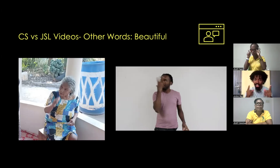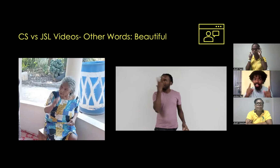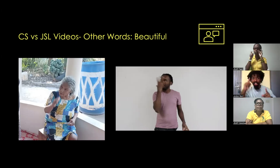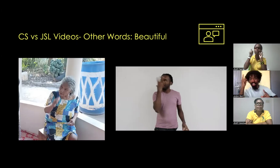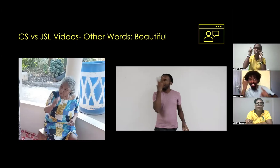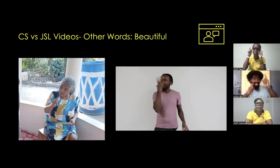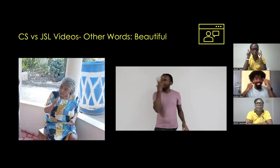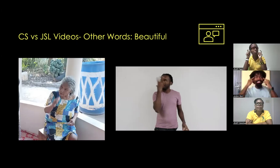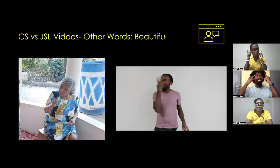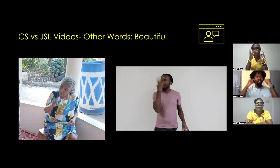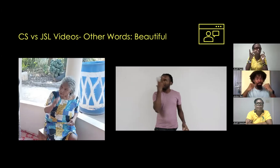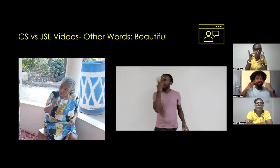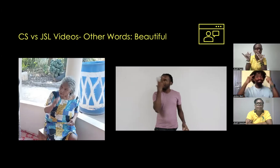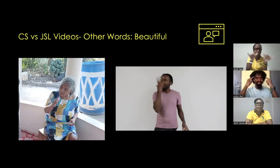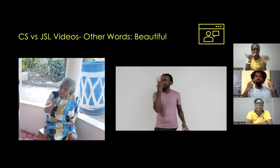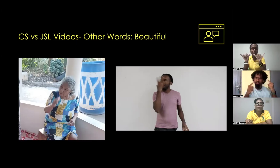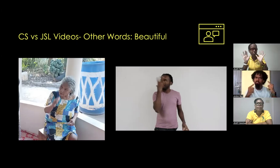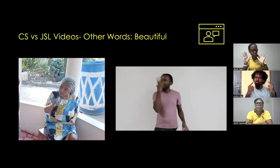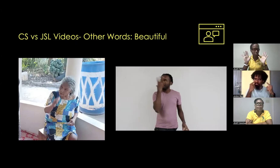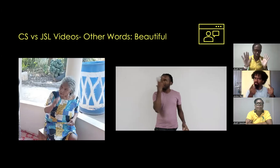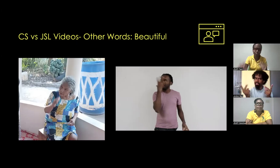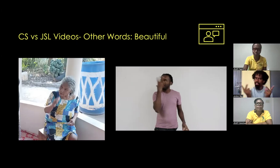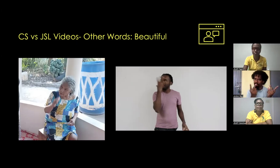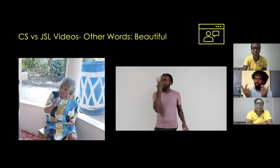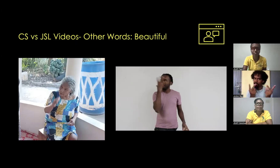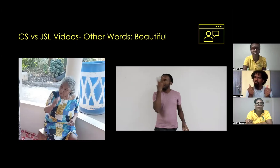The expression is similar.